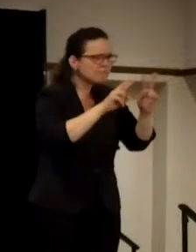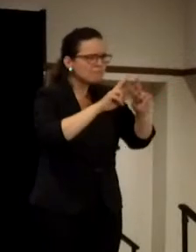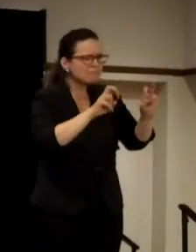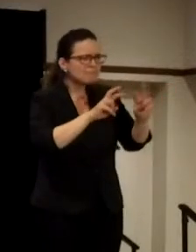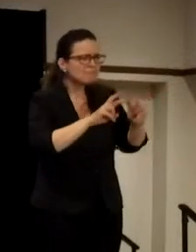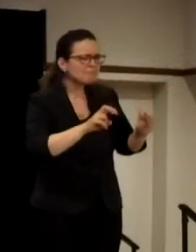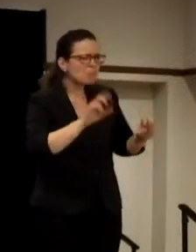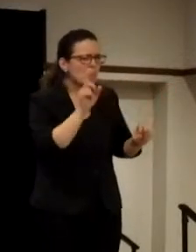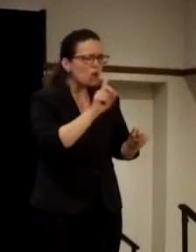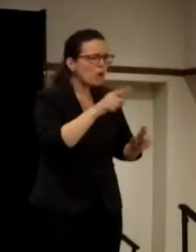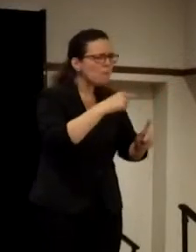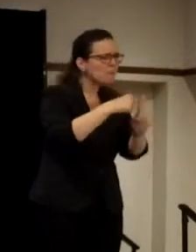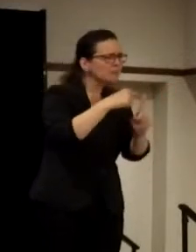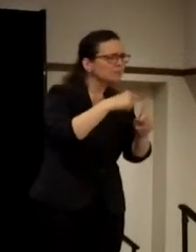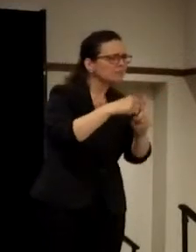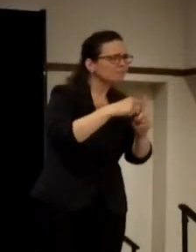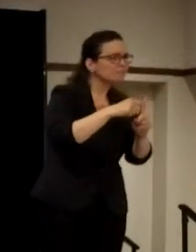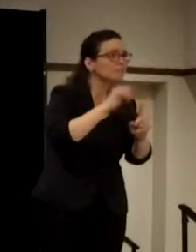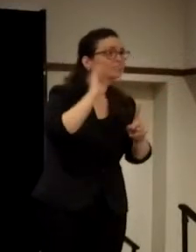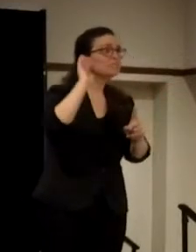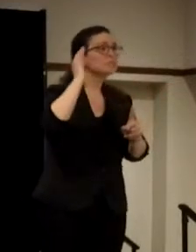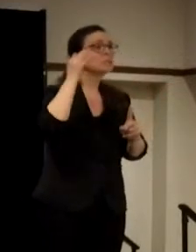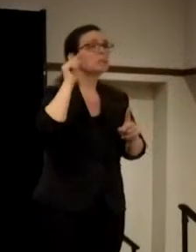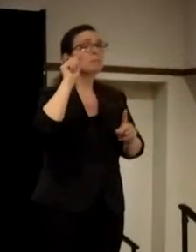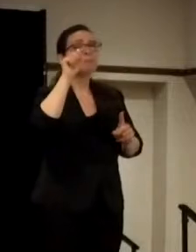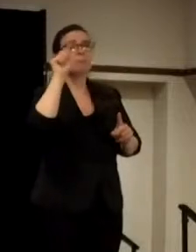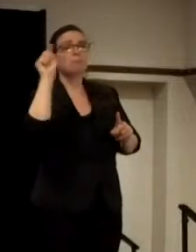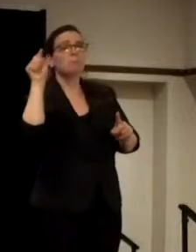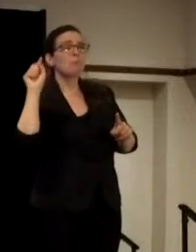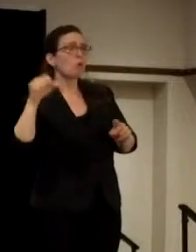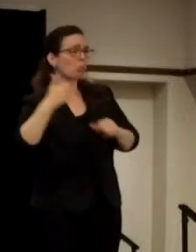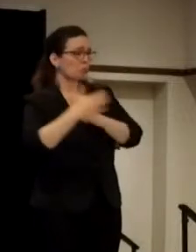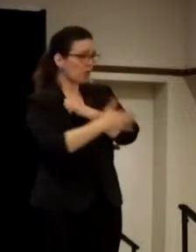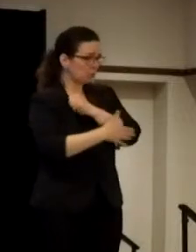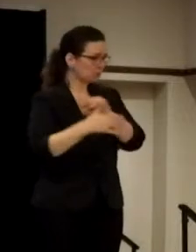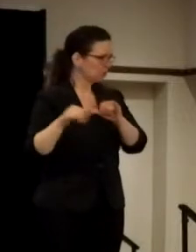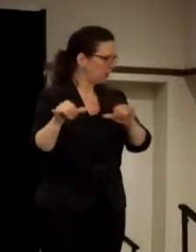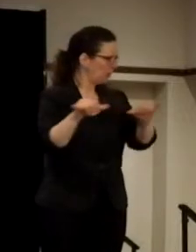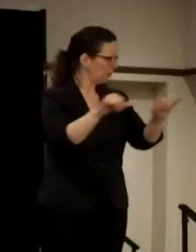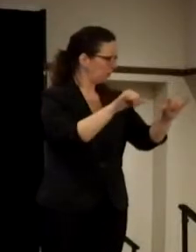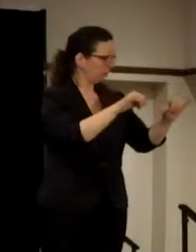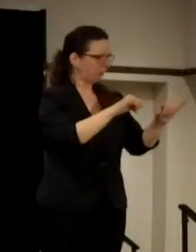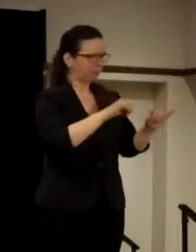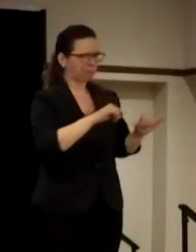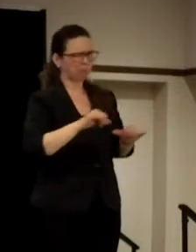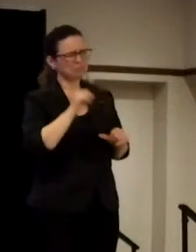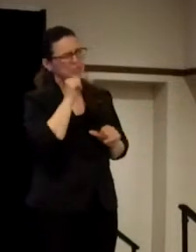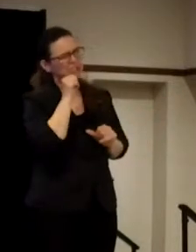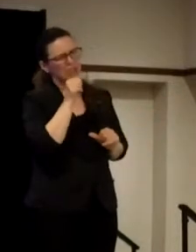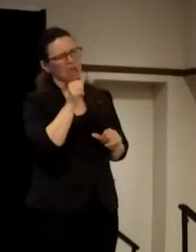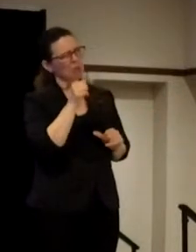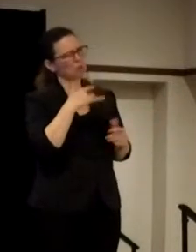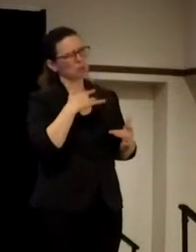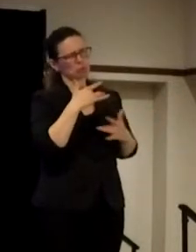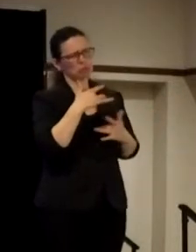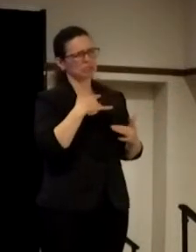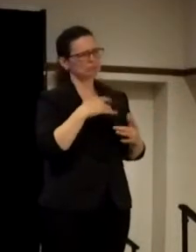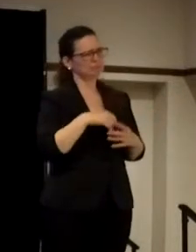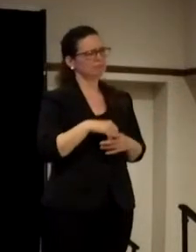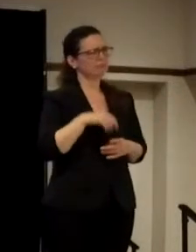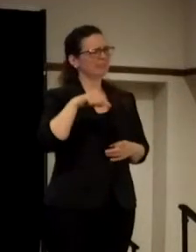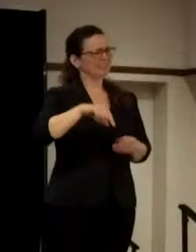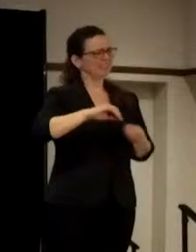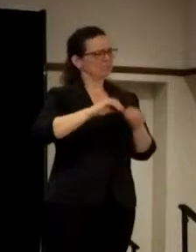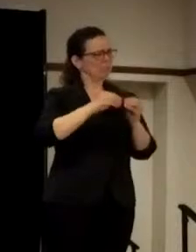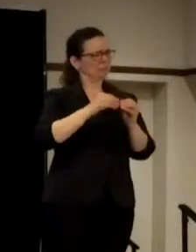in the country, our size, but I bet you it ranks right up there. So these are numbers that are